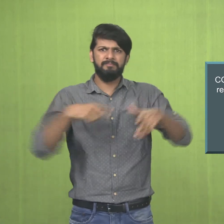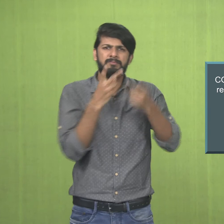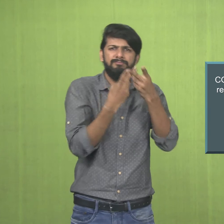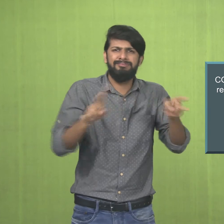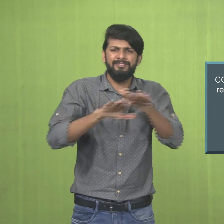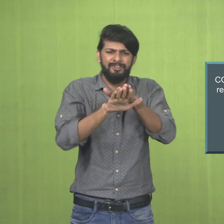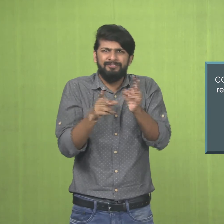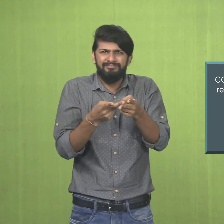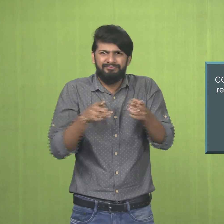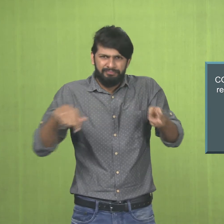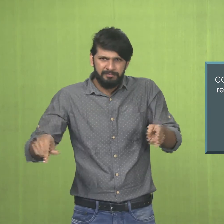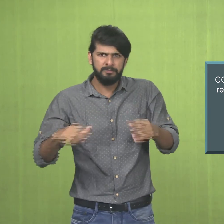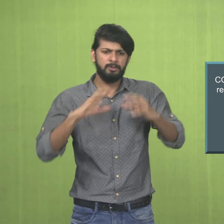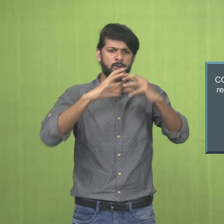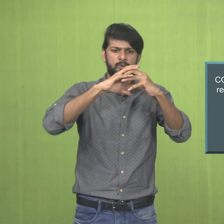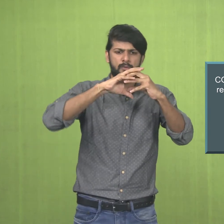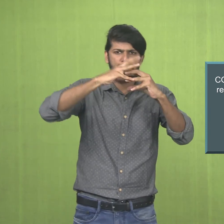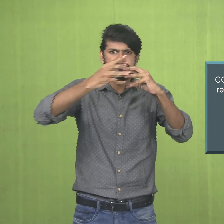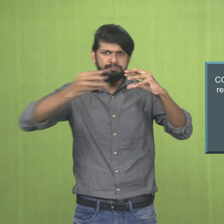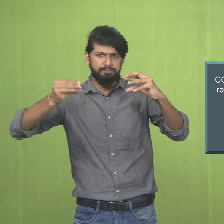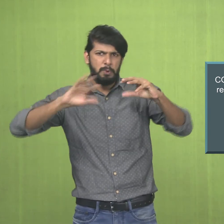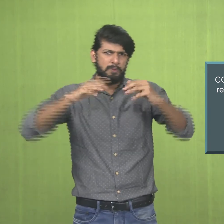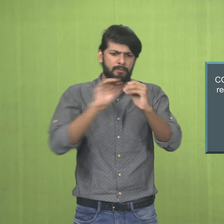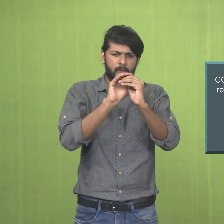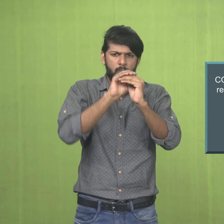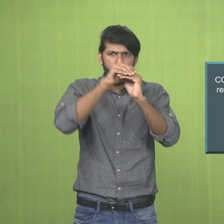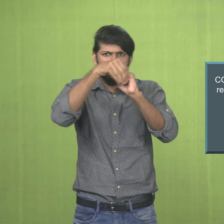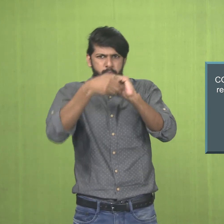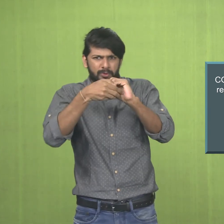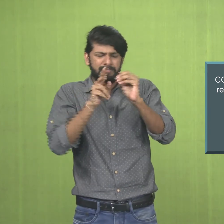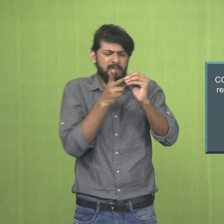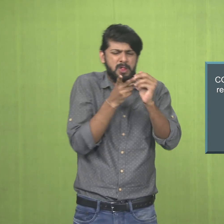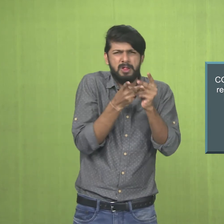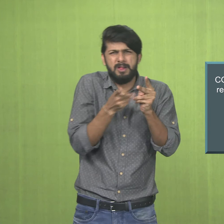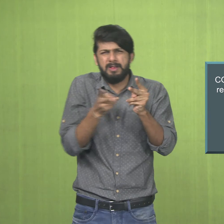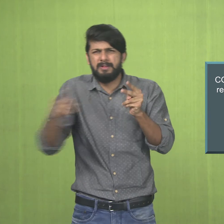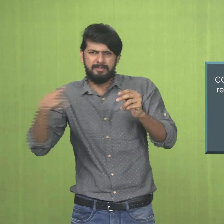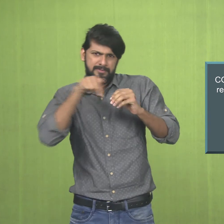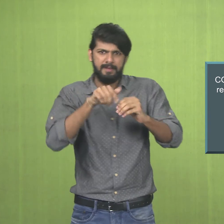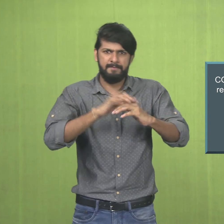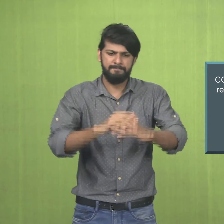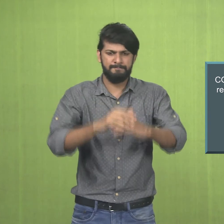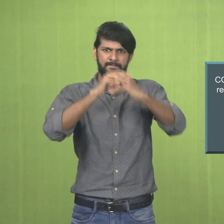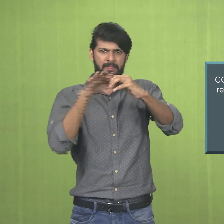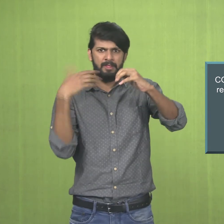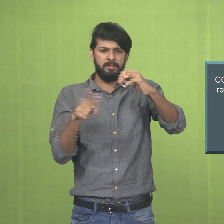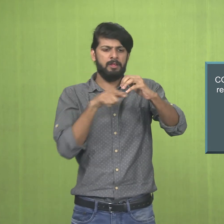Next, the word conch. This is the shell of marine animals. There